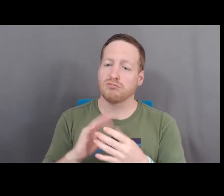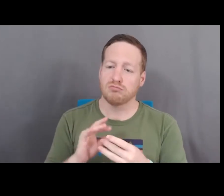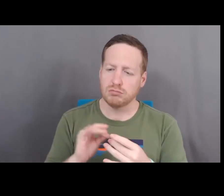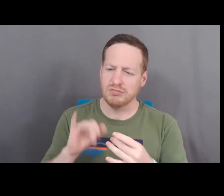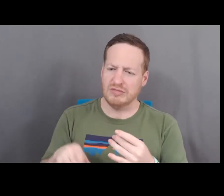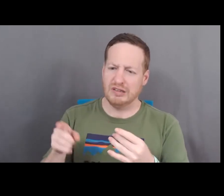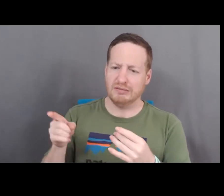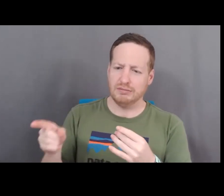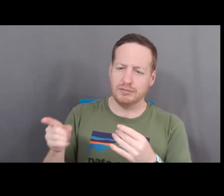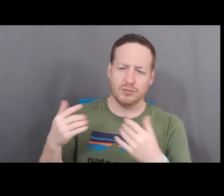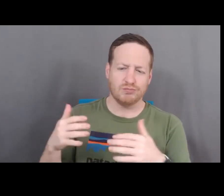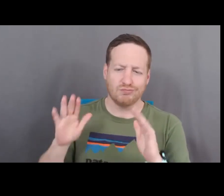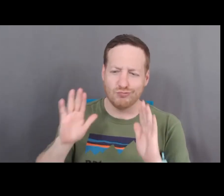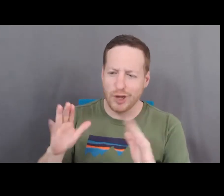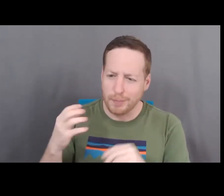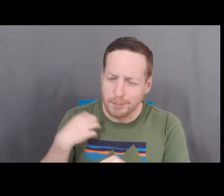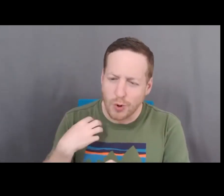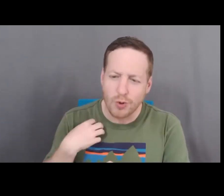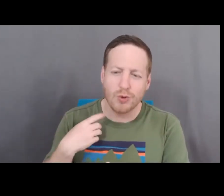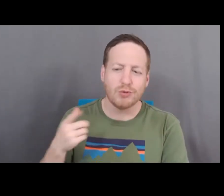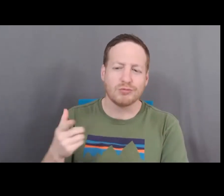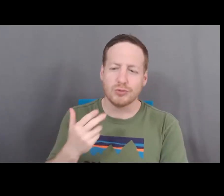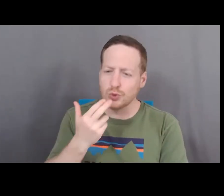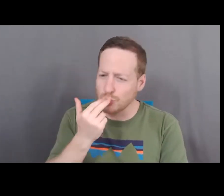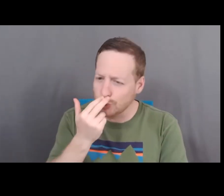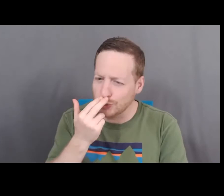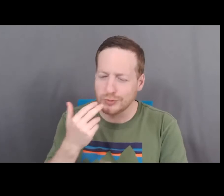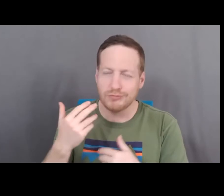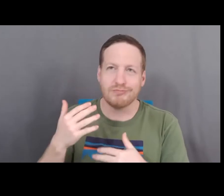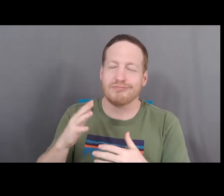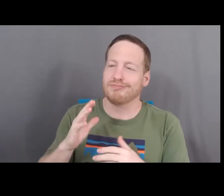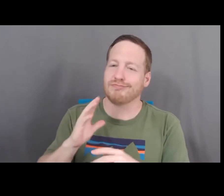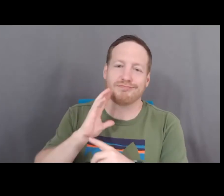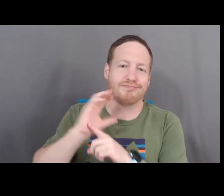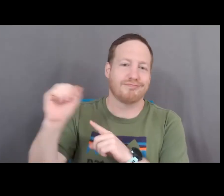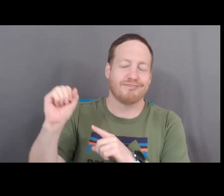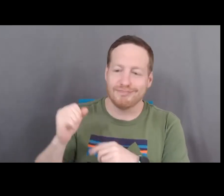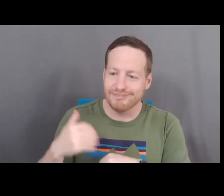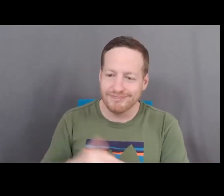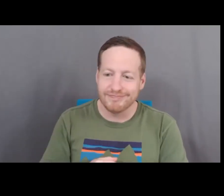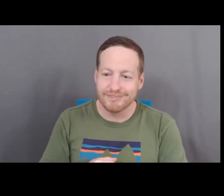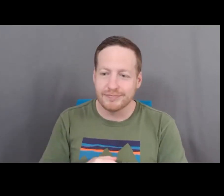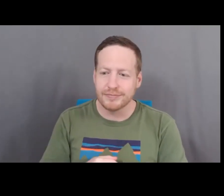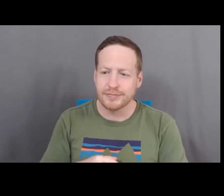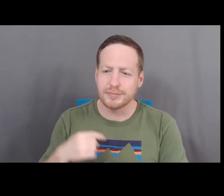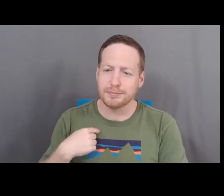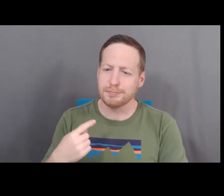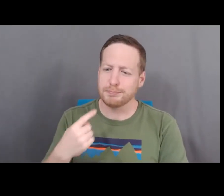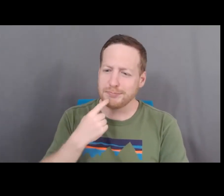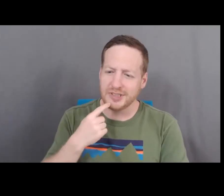I just want to say that he was a very great boss, and his sense of humor was out of this world.